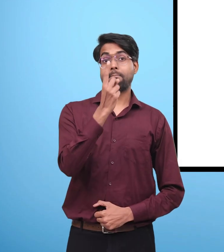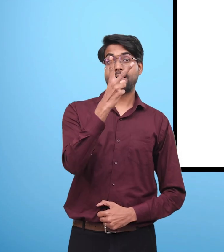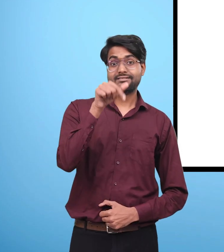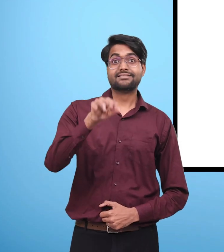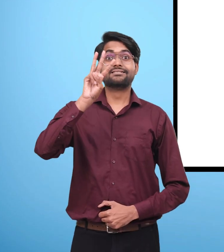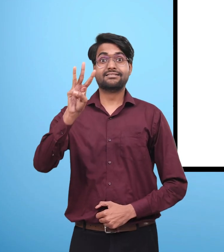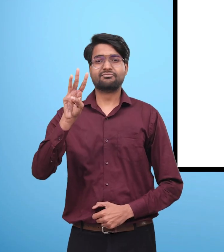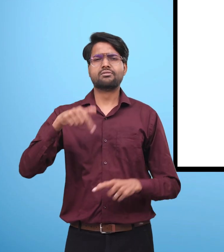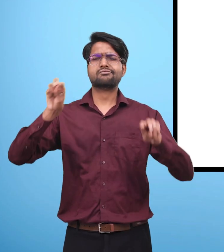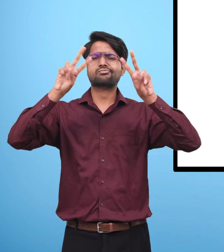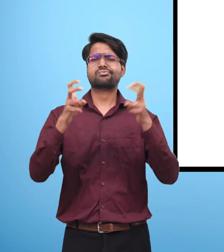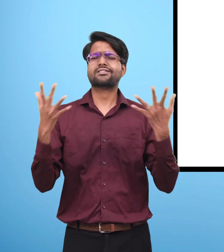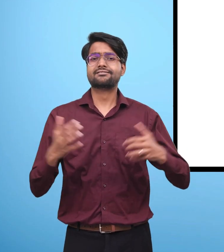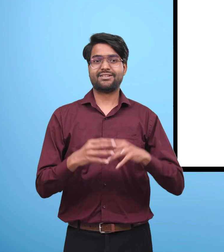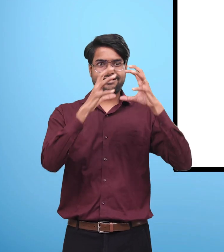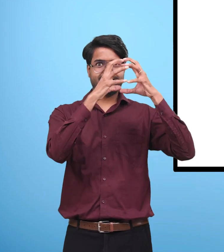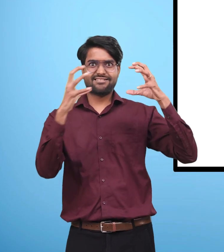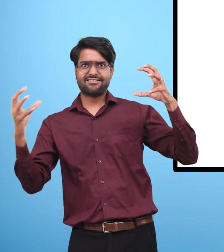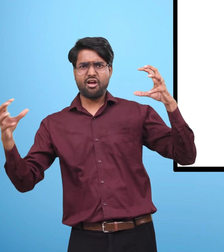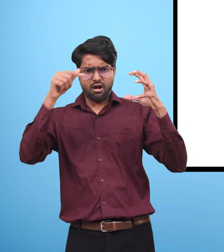Section 12.3. Our solar system.